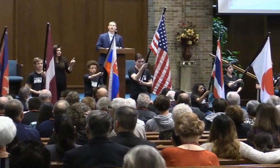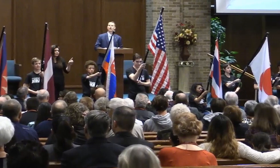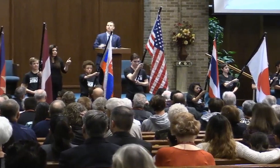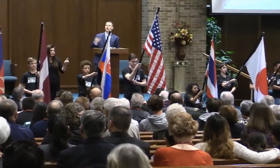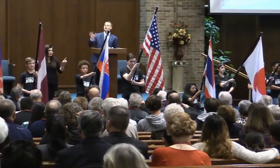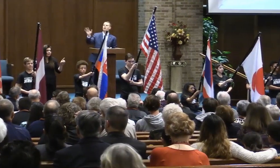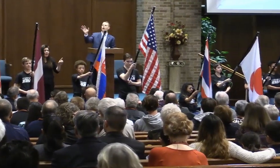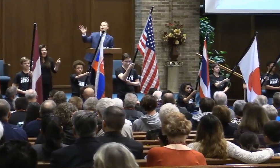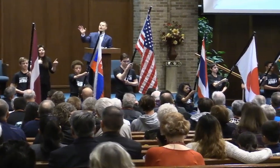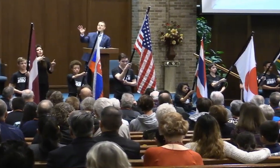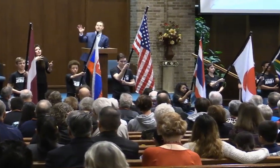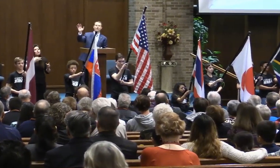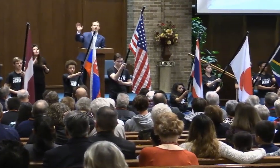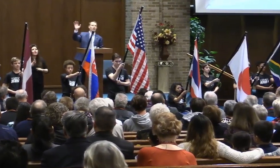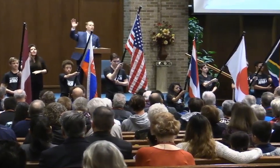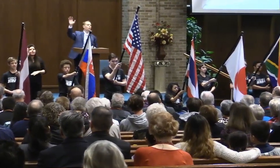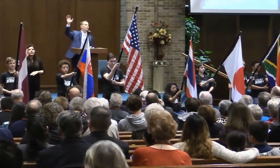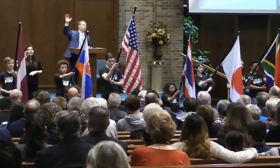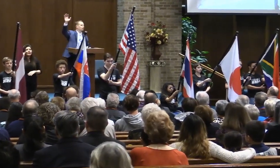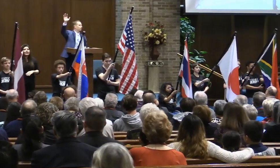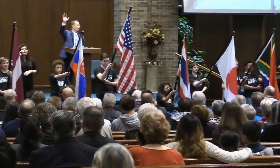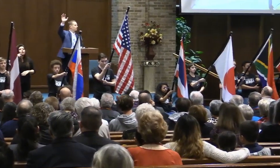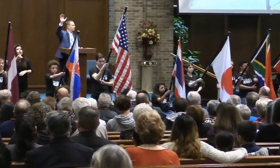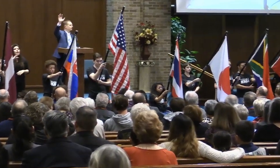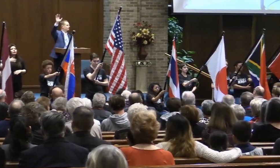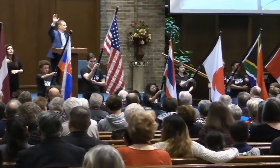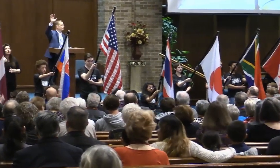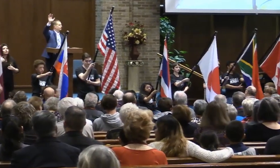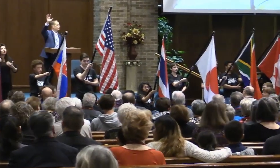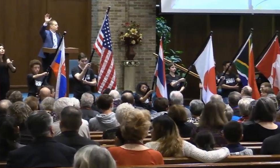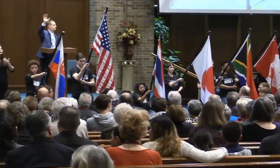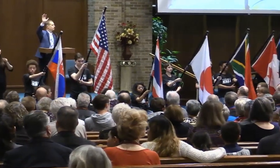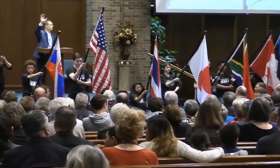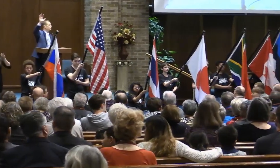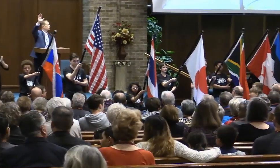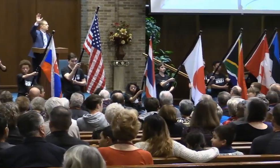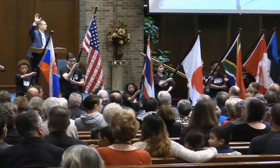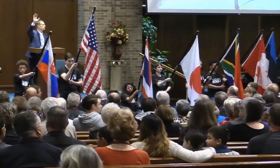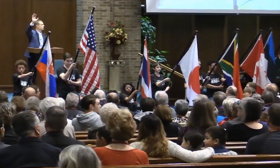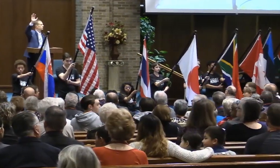I'm curious, raise your hands if you're a youth minister.